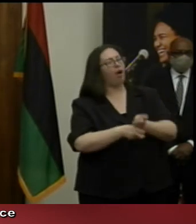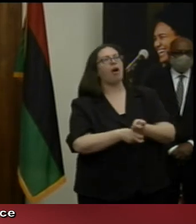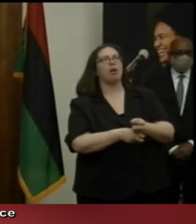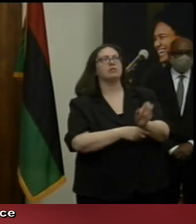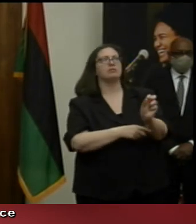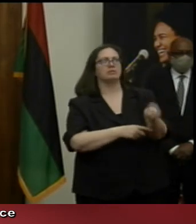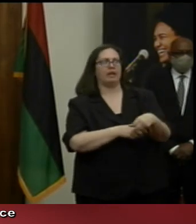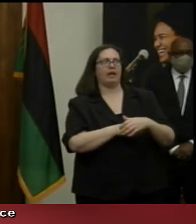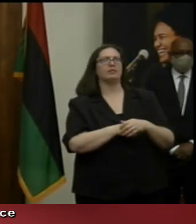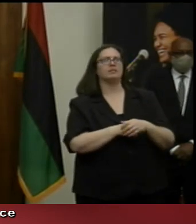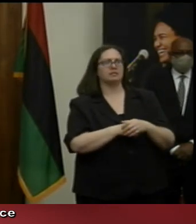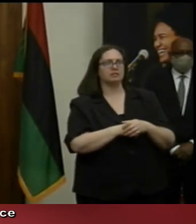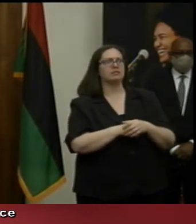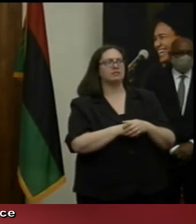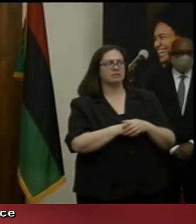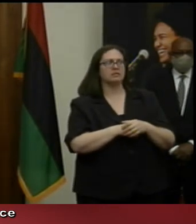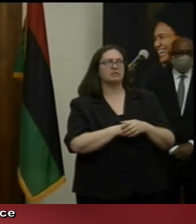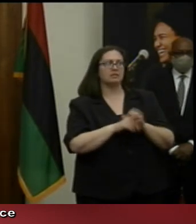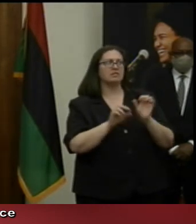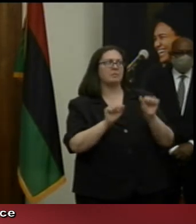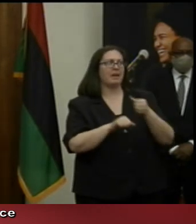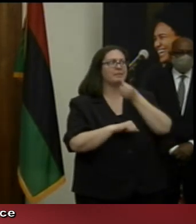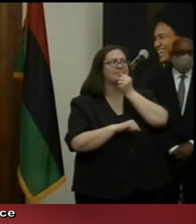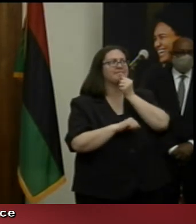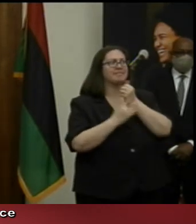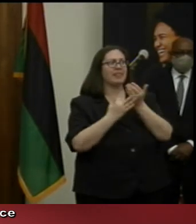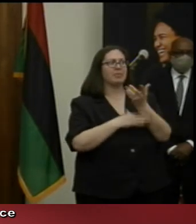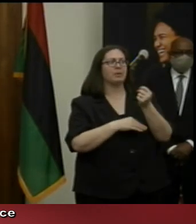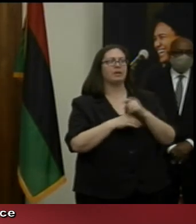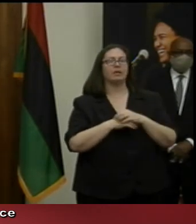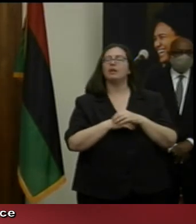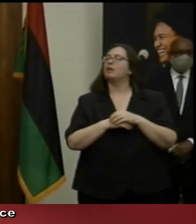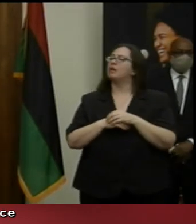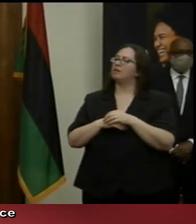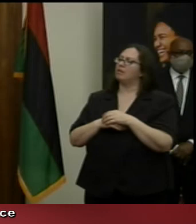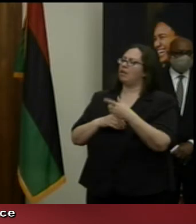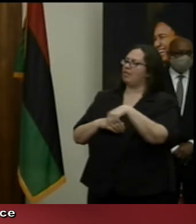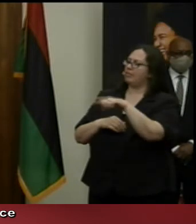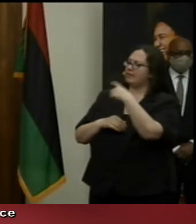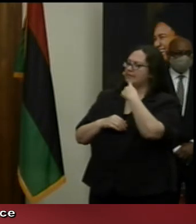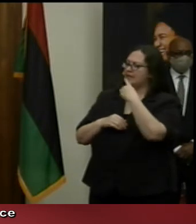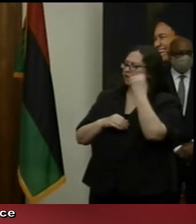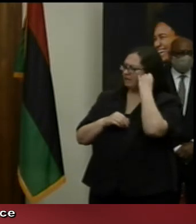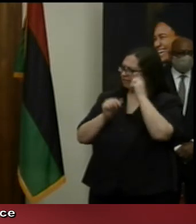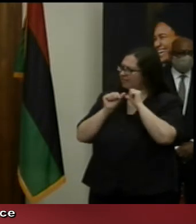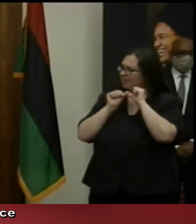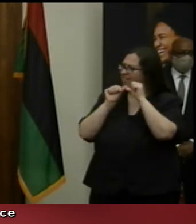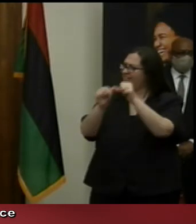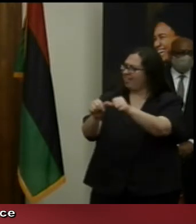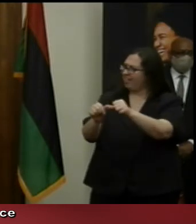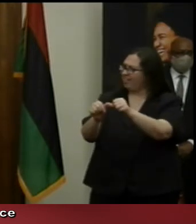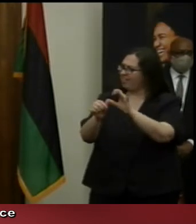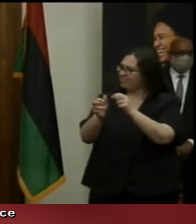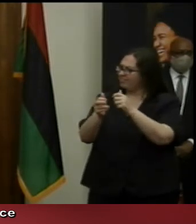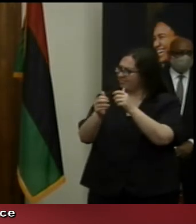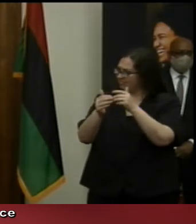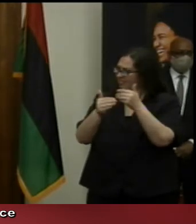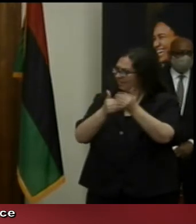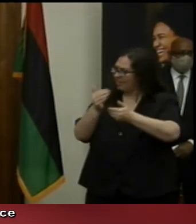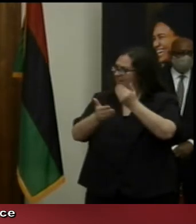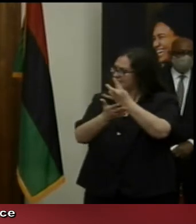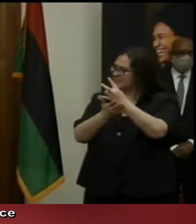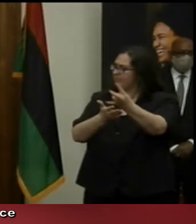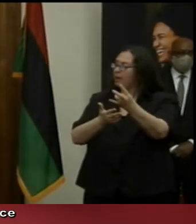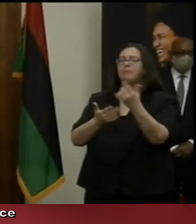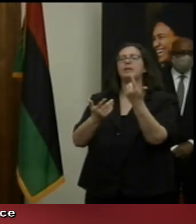order for us to get through this. They say they're going, you know, if you take it out that far, they will go out of business. Those